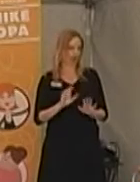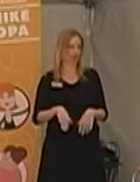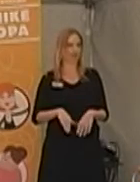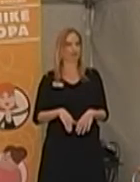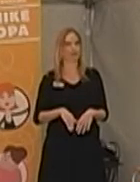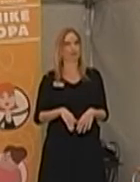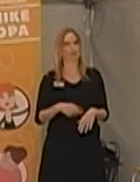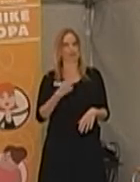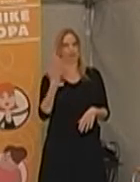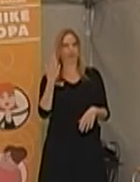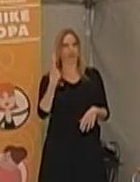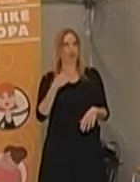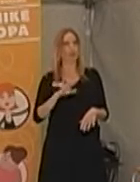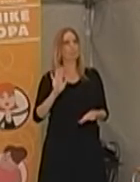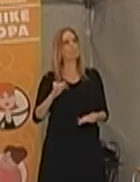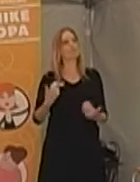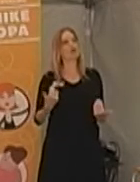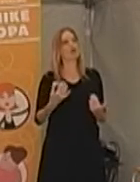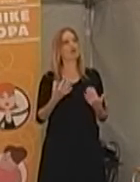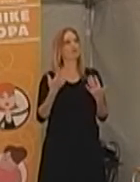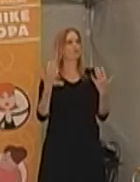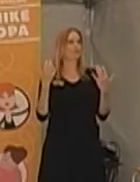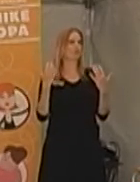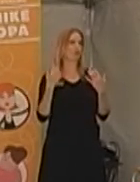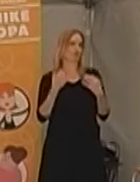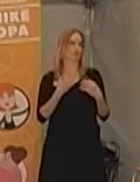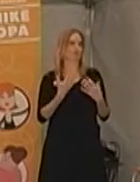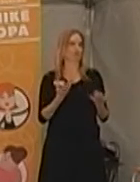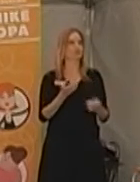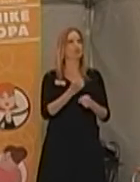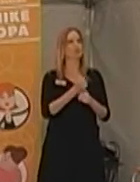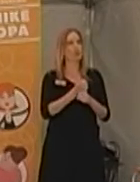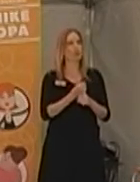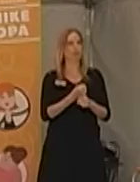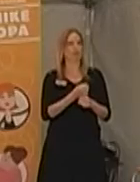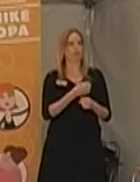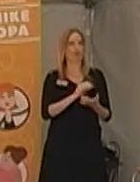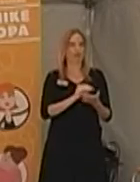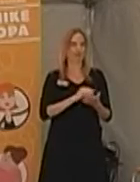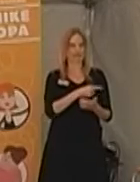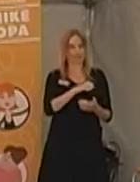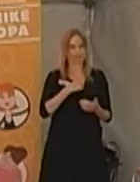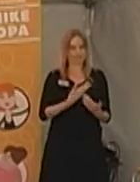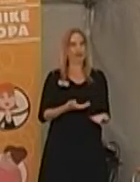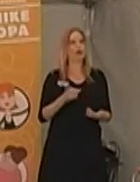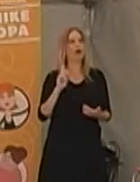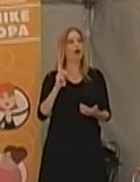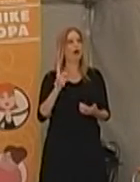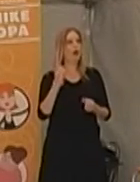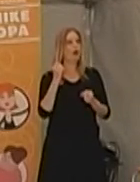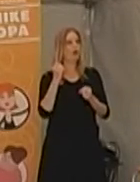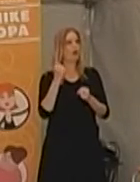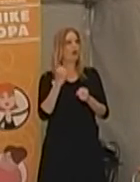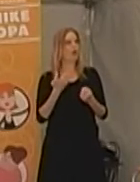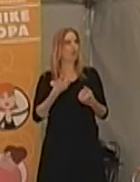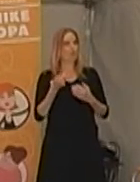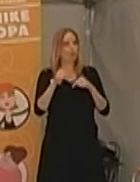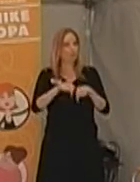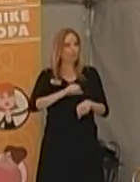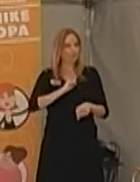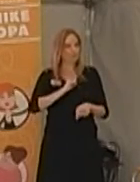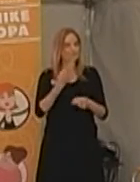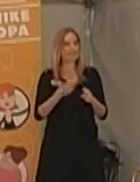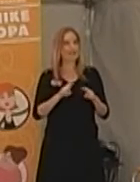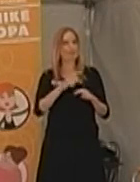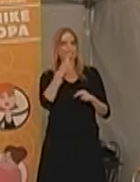but I'm now working as a freelancer, and I think the reason why I was invited is that I just written a book published in